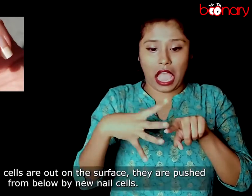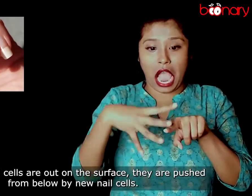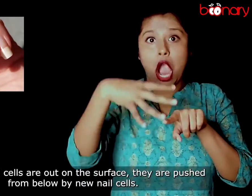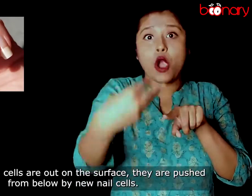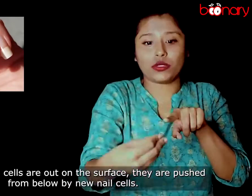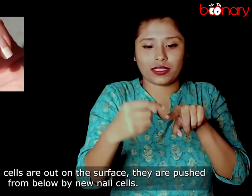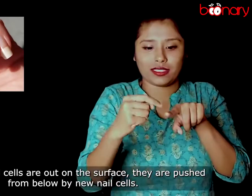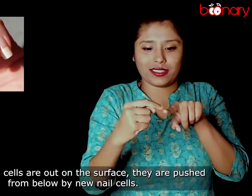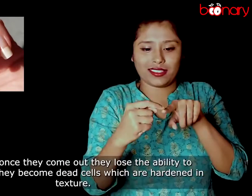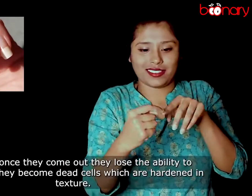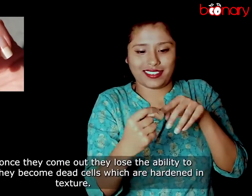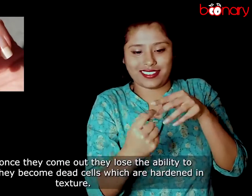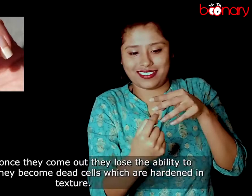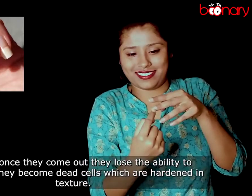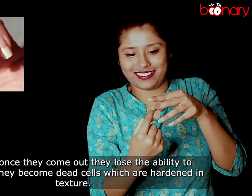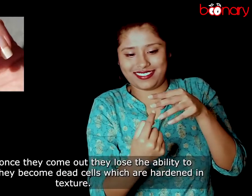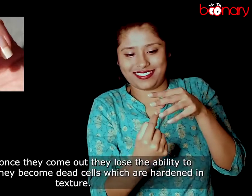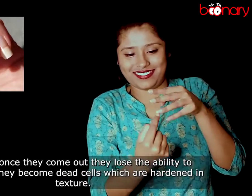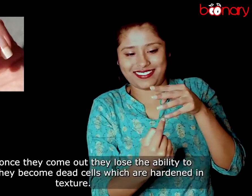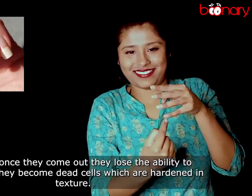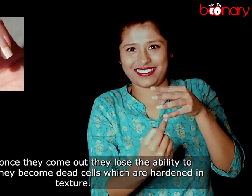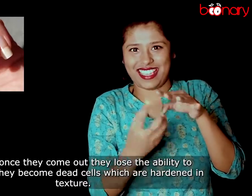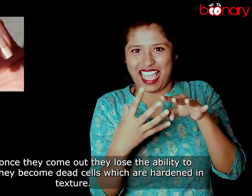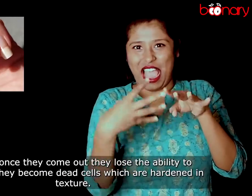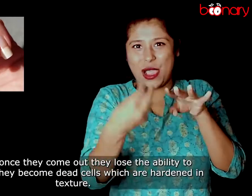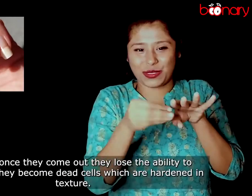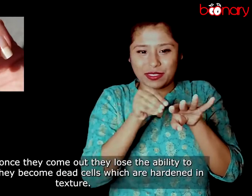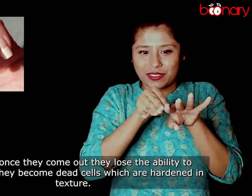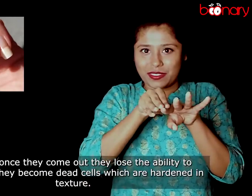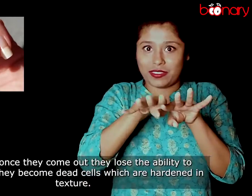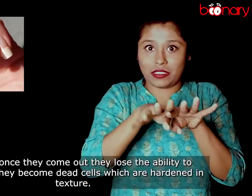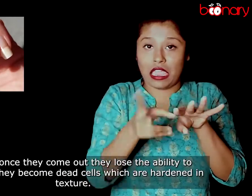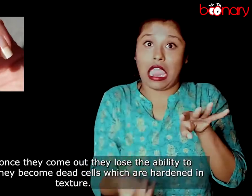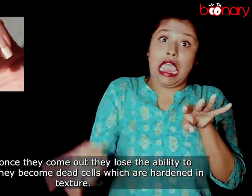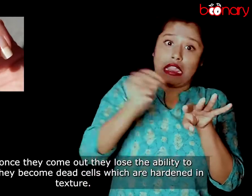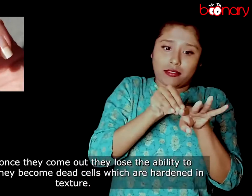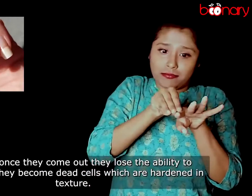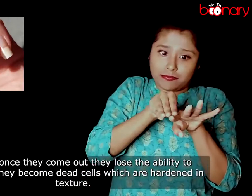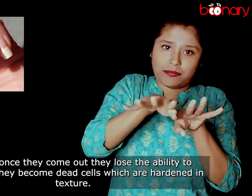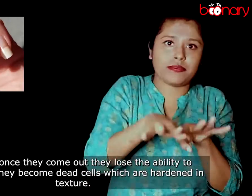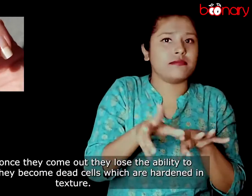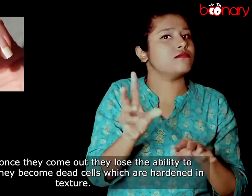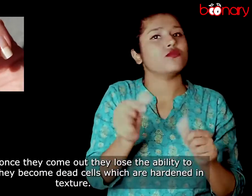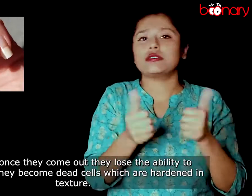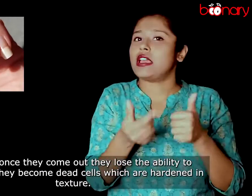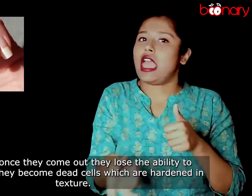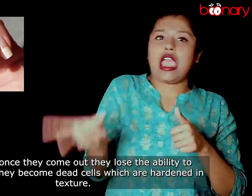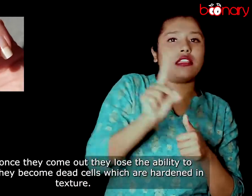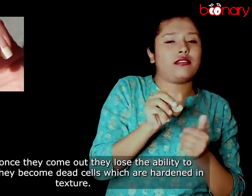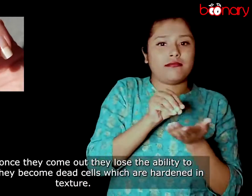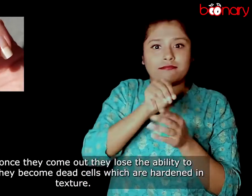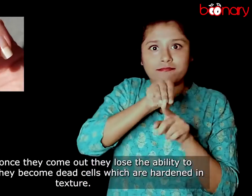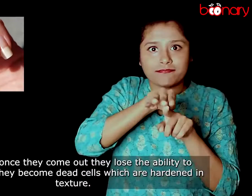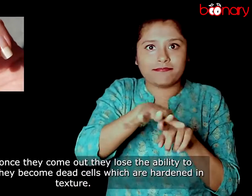cells. However, once they come out, they lose the ability to multiply